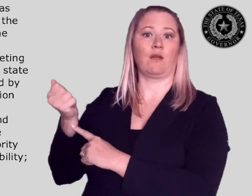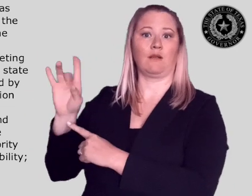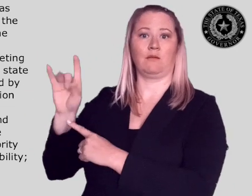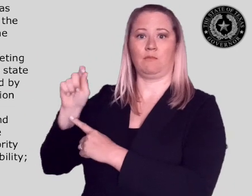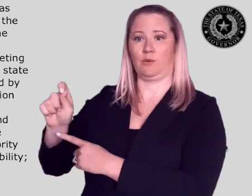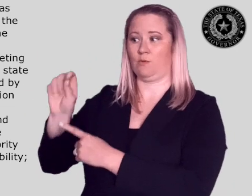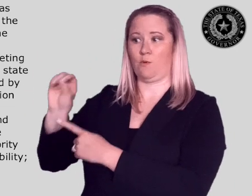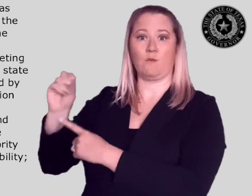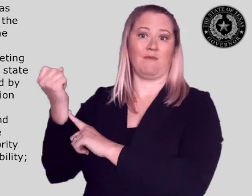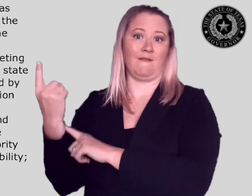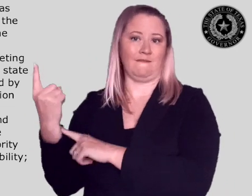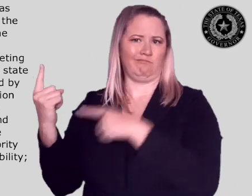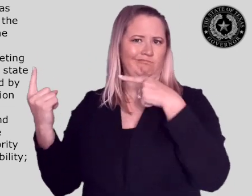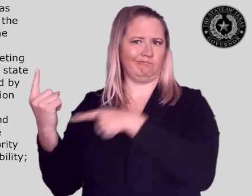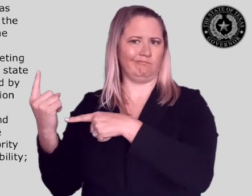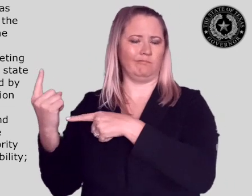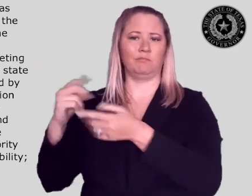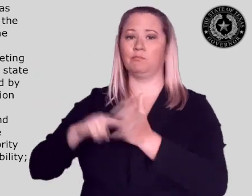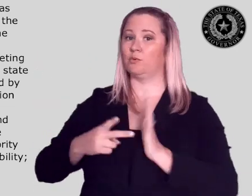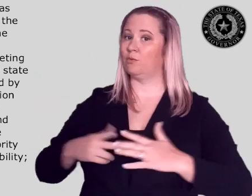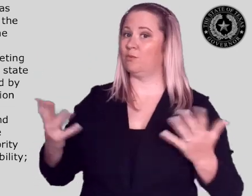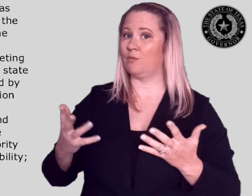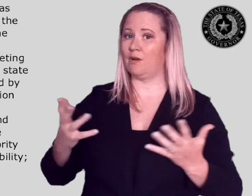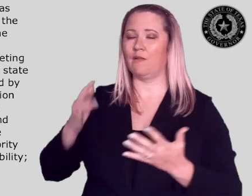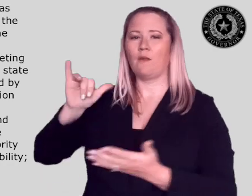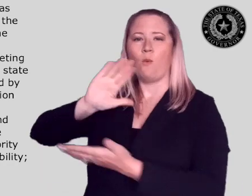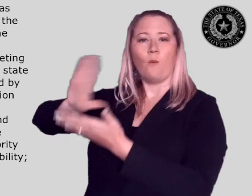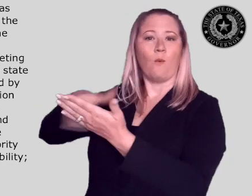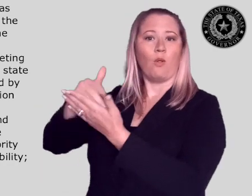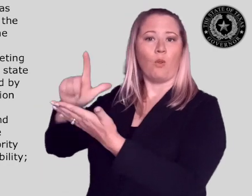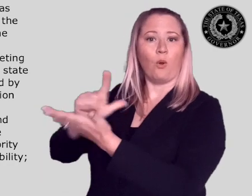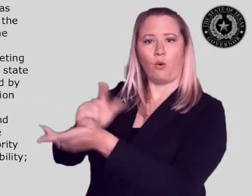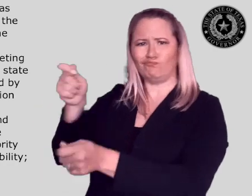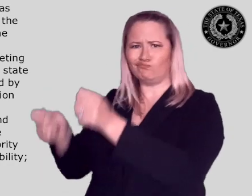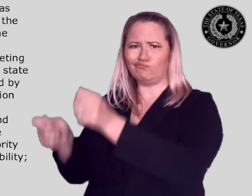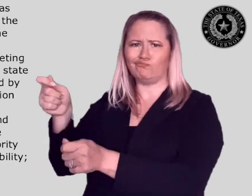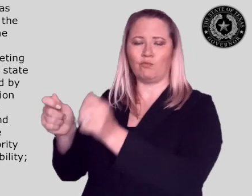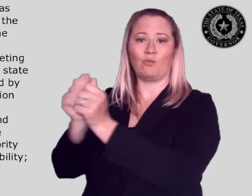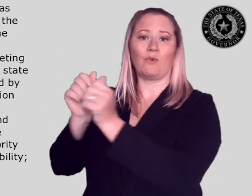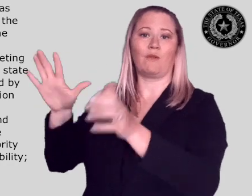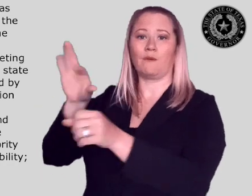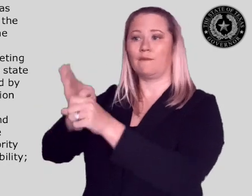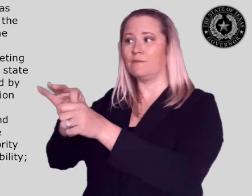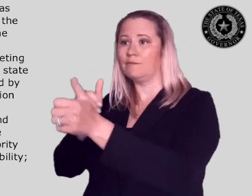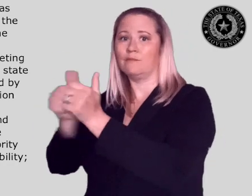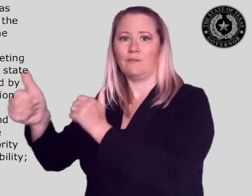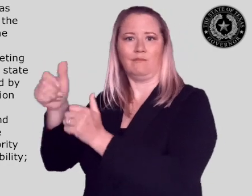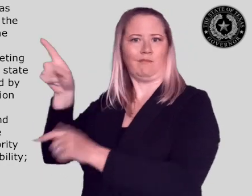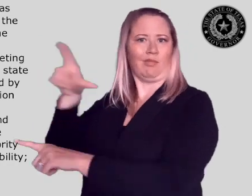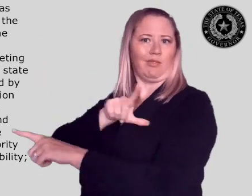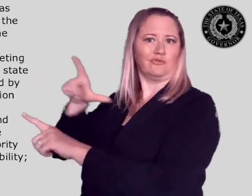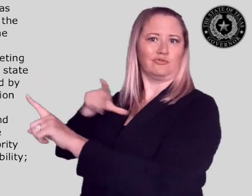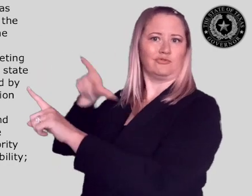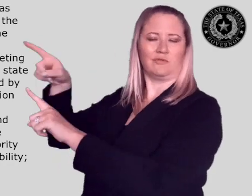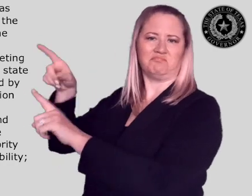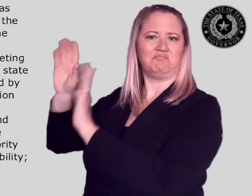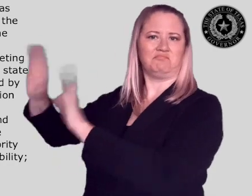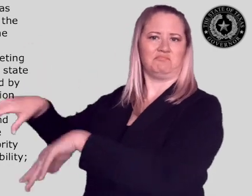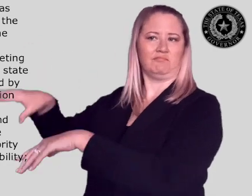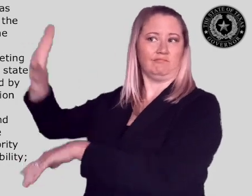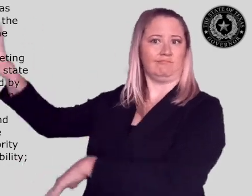418.011 of the Texas Government Code, and expressly granted the governor broad authority to fulfill that